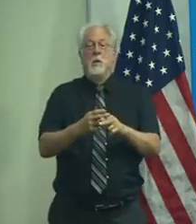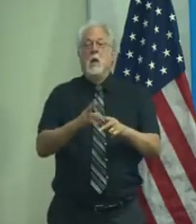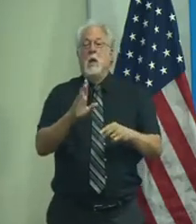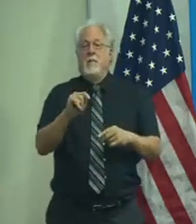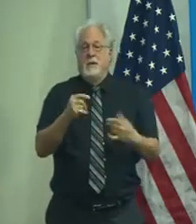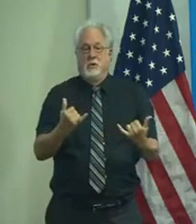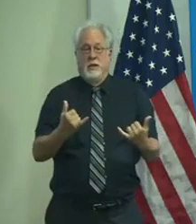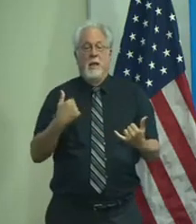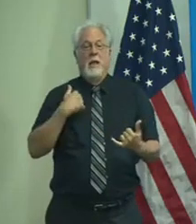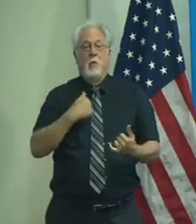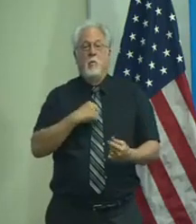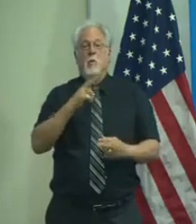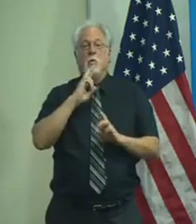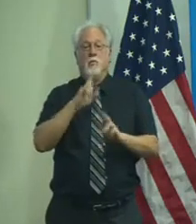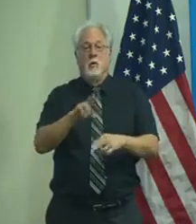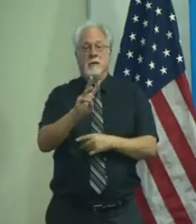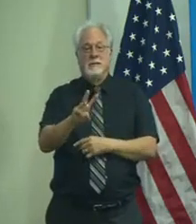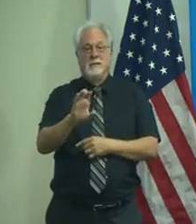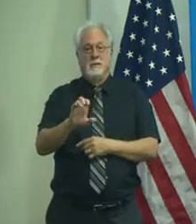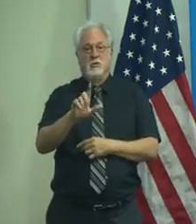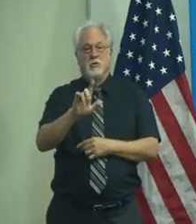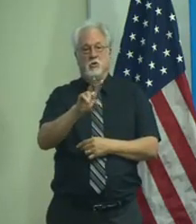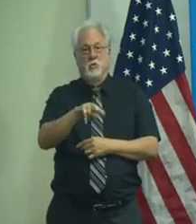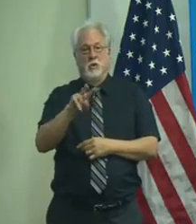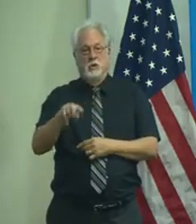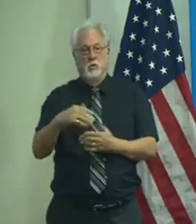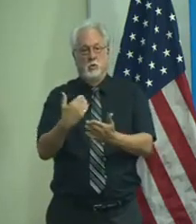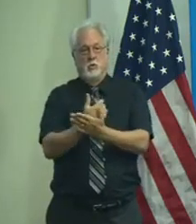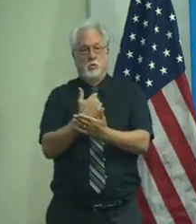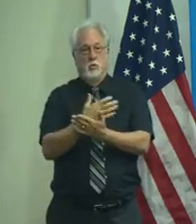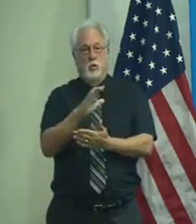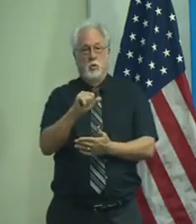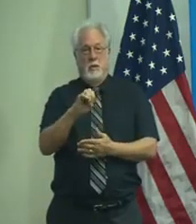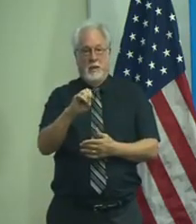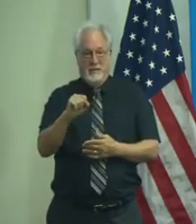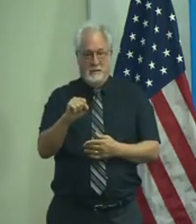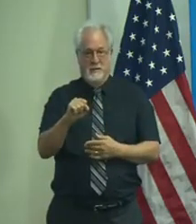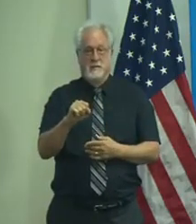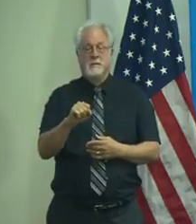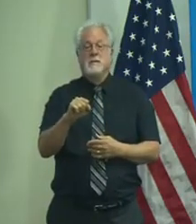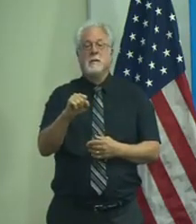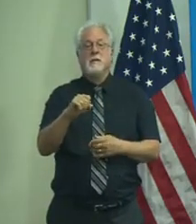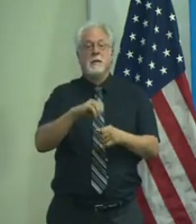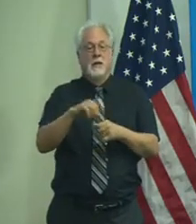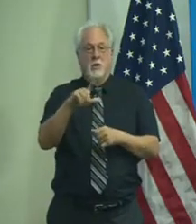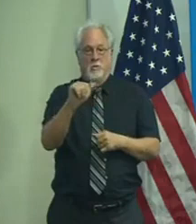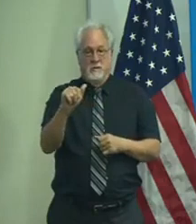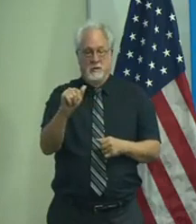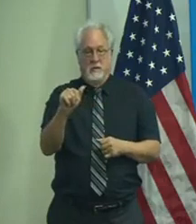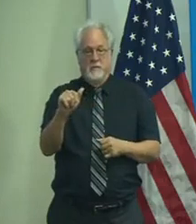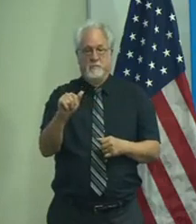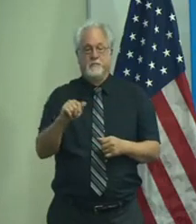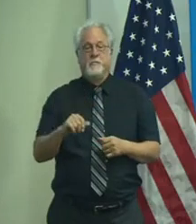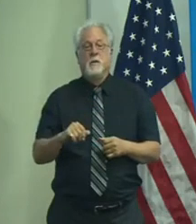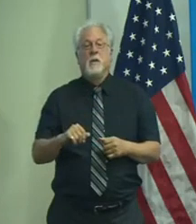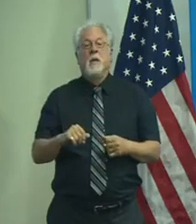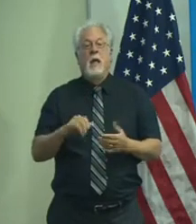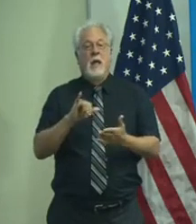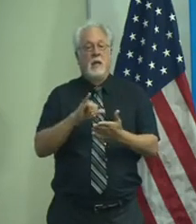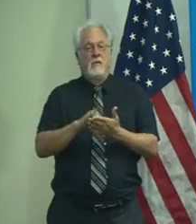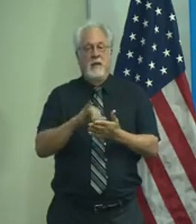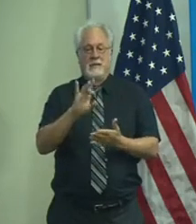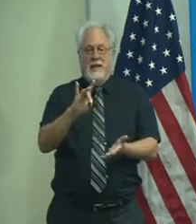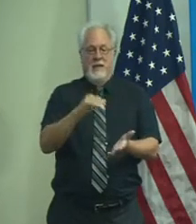But today we are reporting 622 new cases of COVID-19 across the state of Louisiana. That's